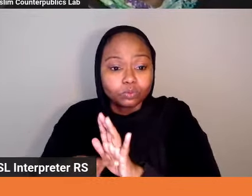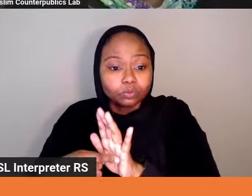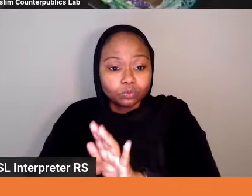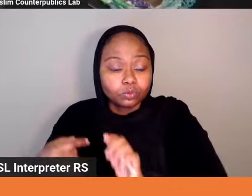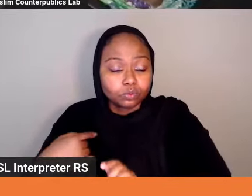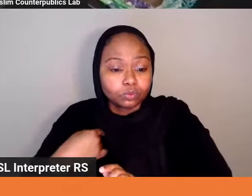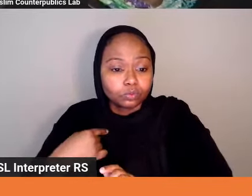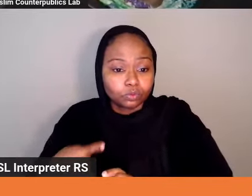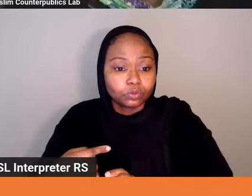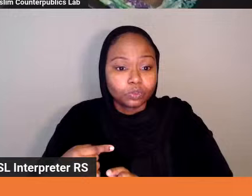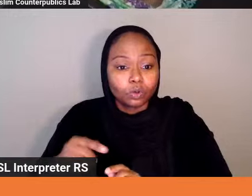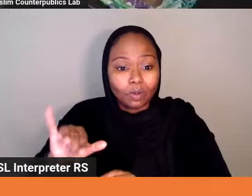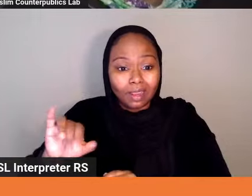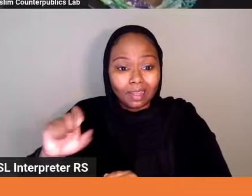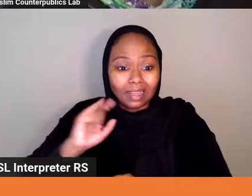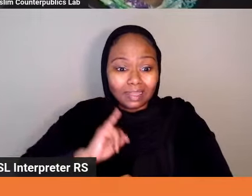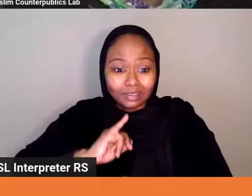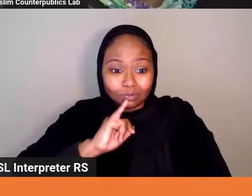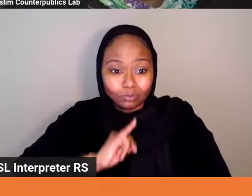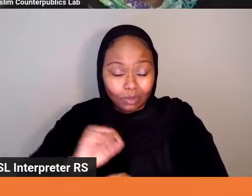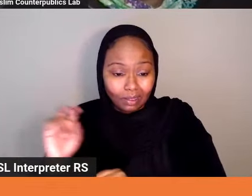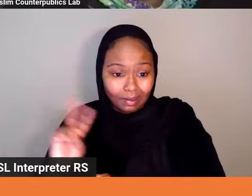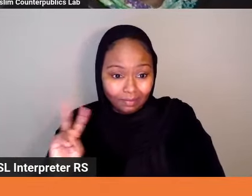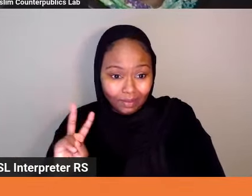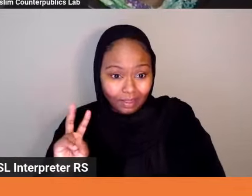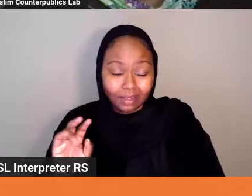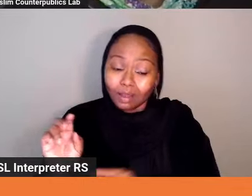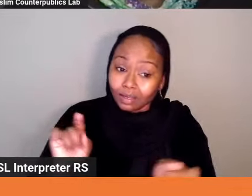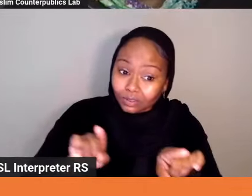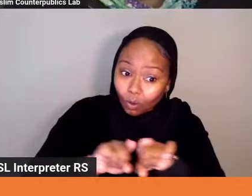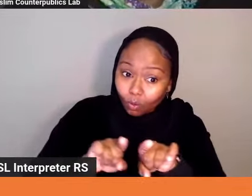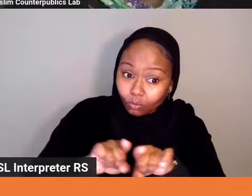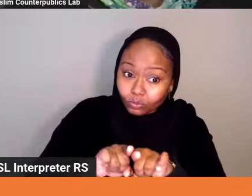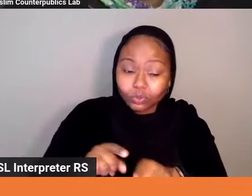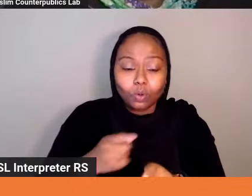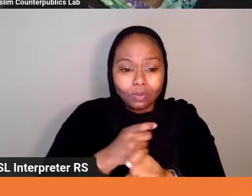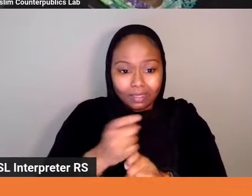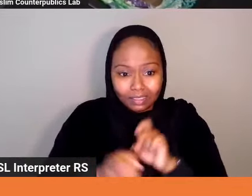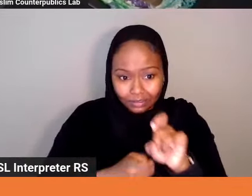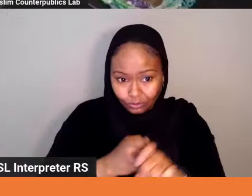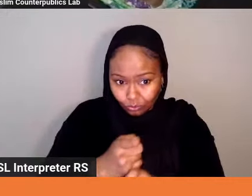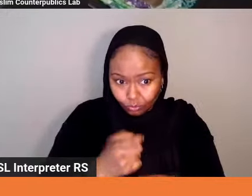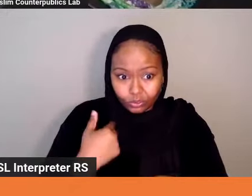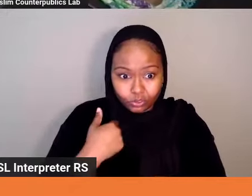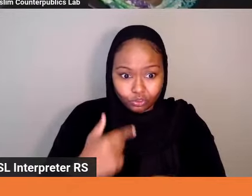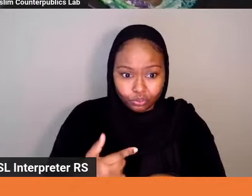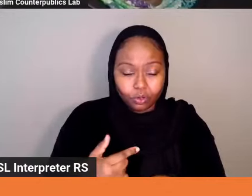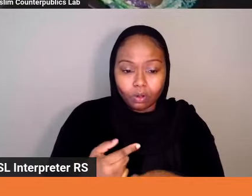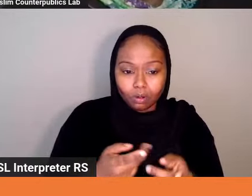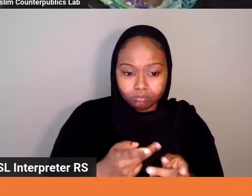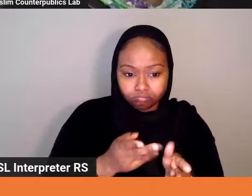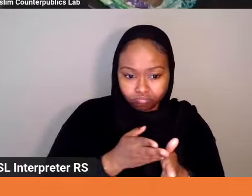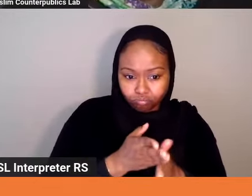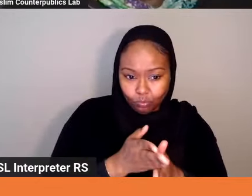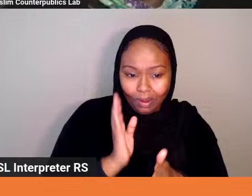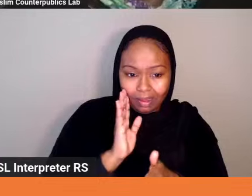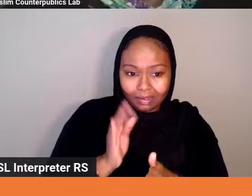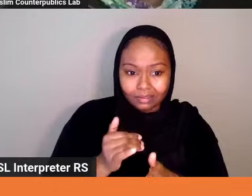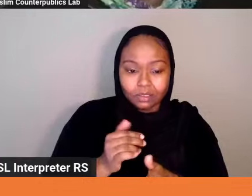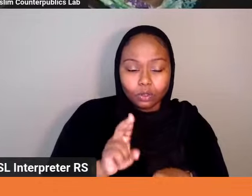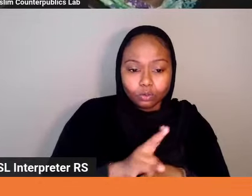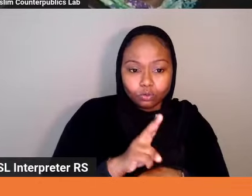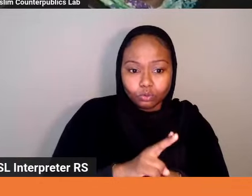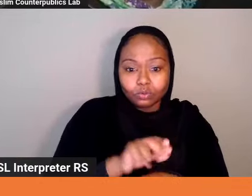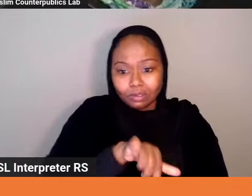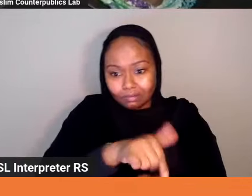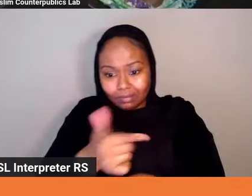violence because not only were torture tactics from Guantanamo Bay Prison exported to Abu Ghraib, Israel trained American occupation forces